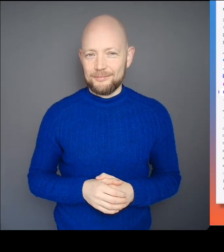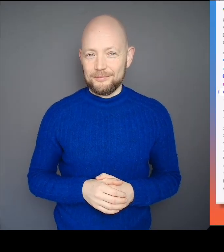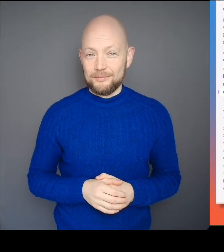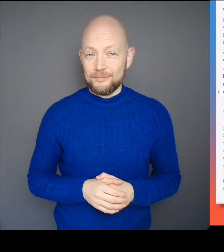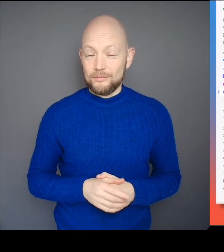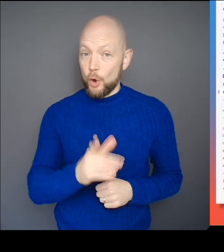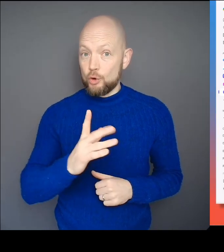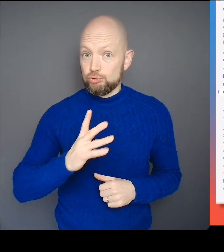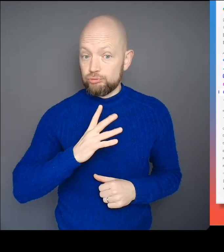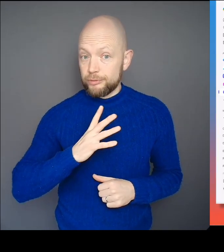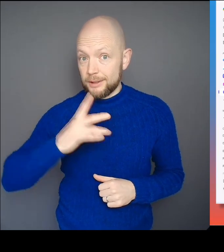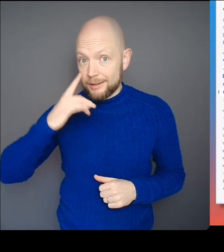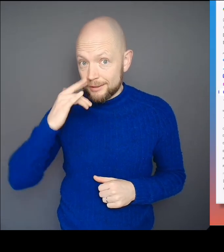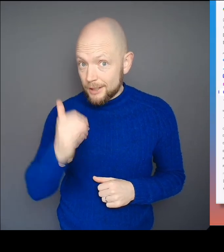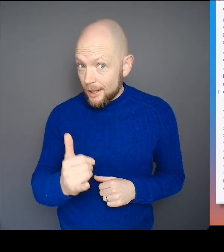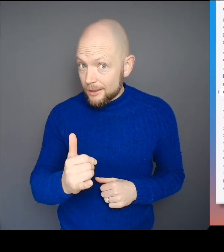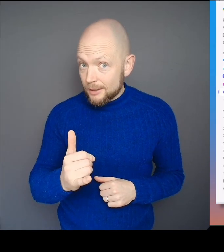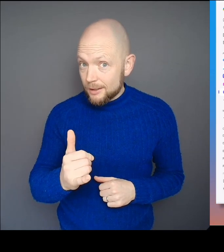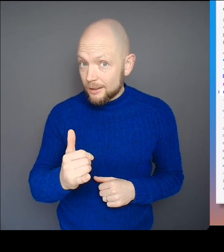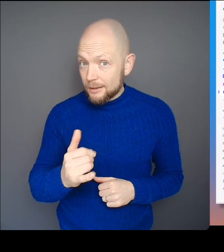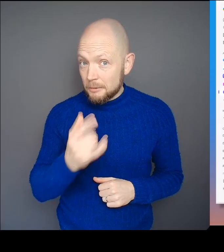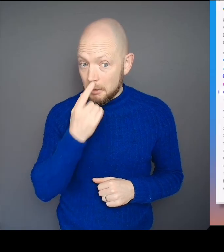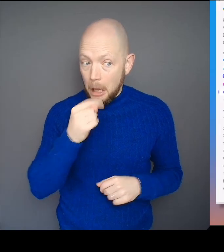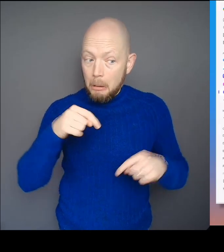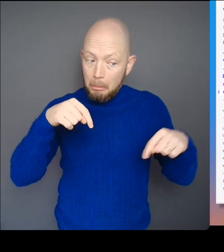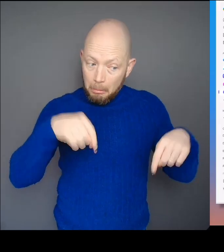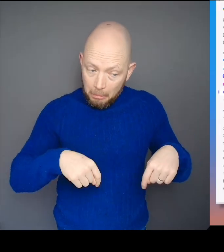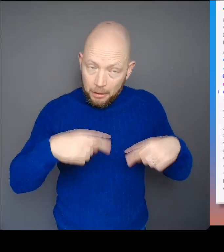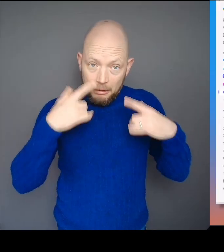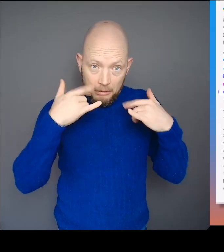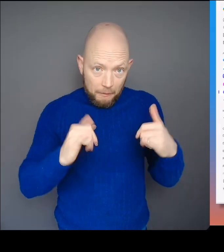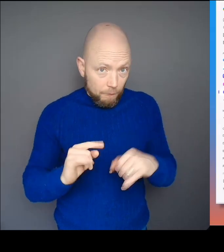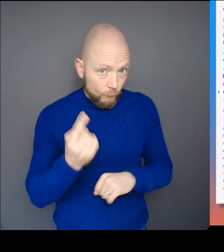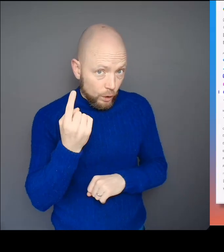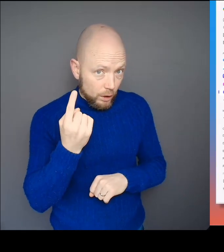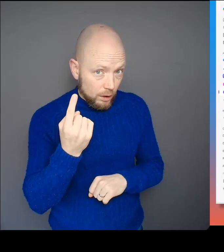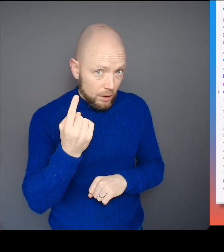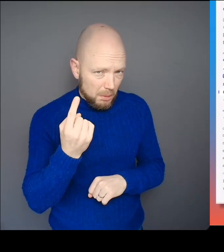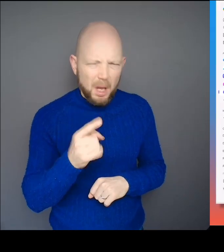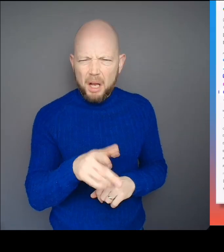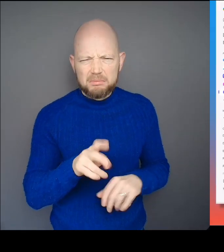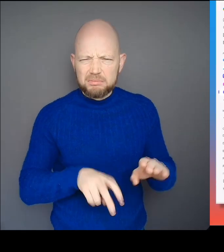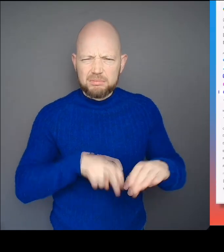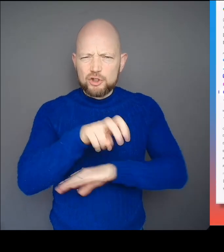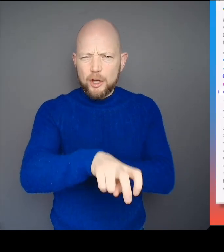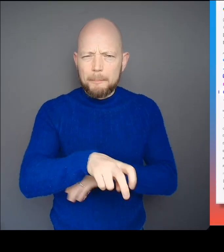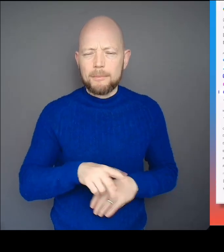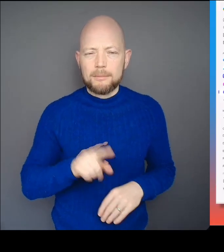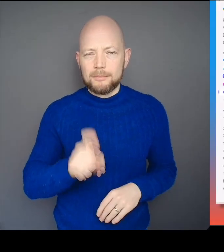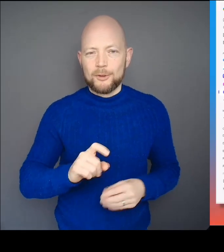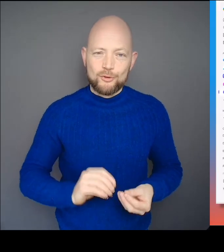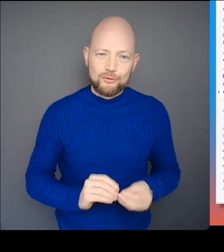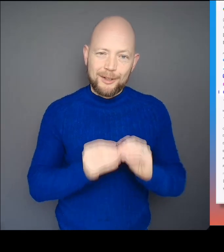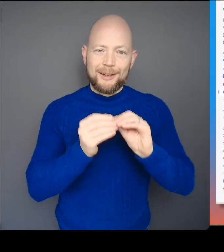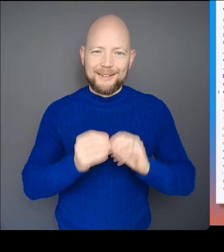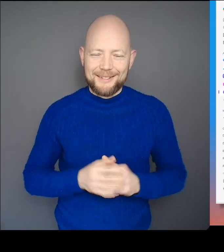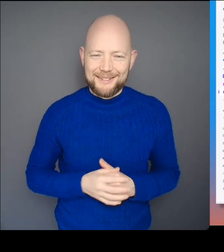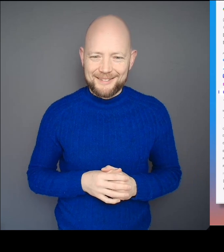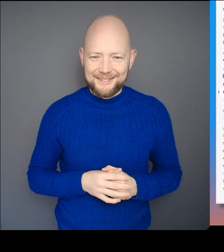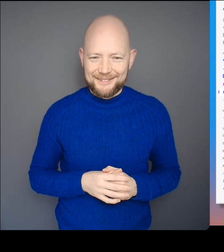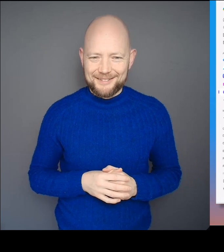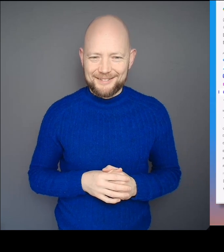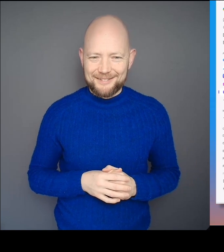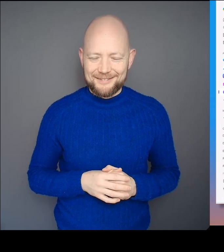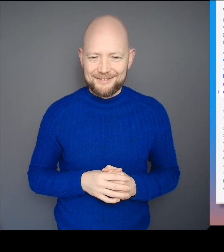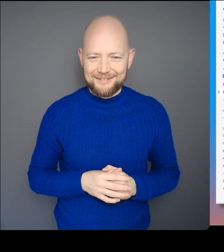It's quite cute. So once we're ready to give this a test run, you can actually test it here to make sure it's working okay, but we're going to skip that step and